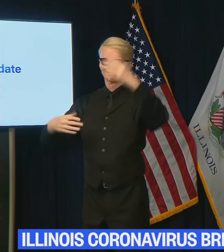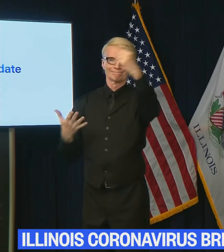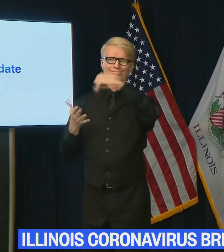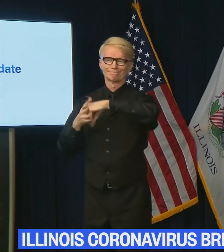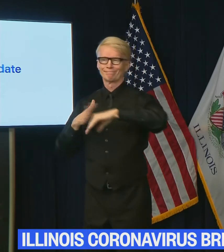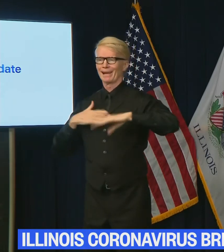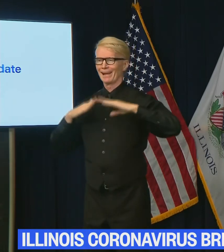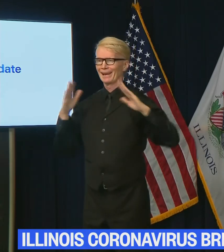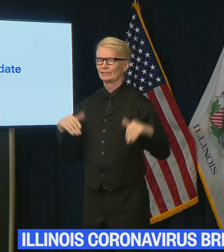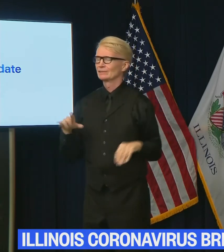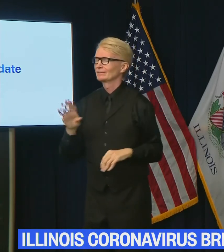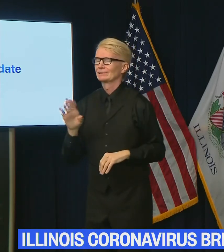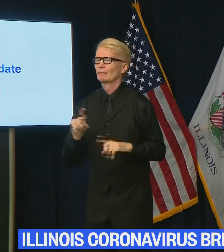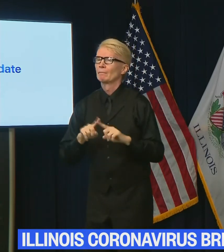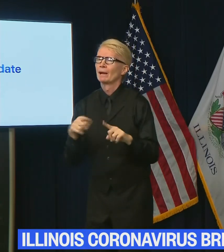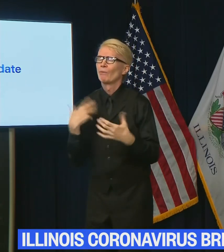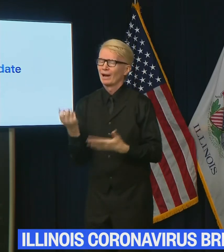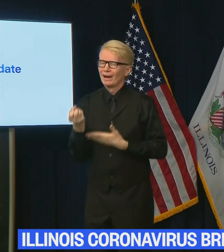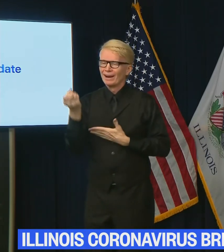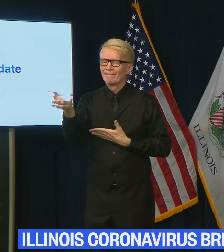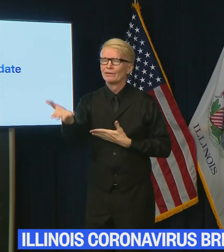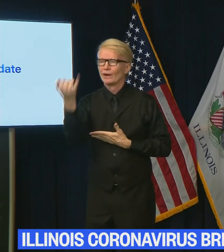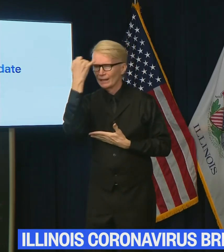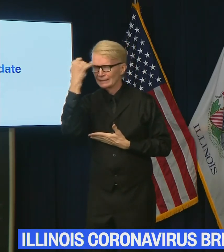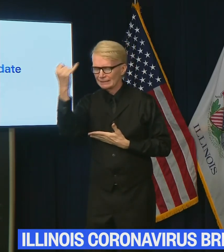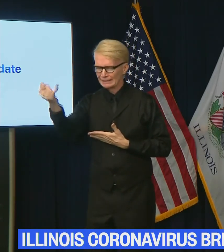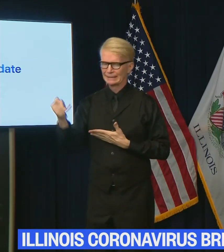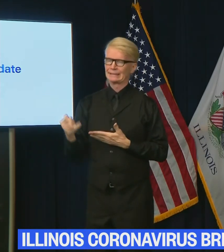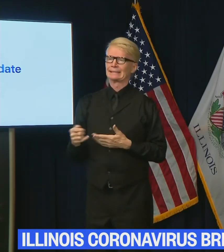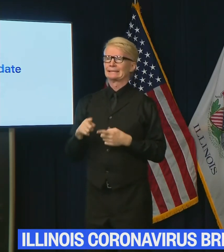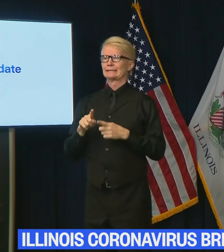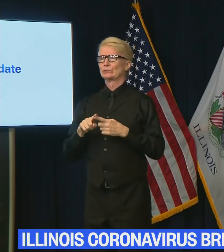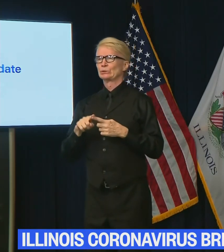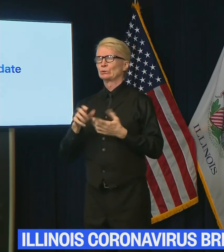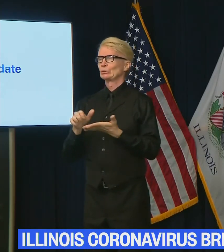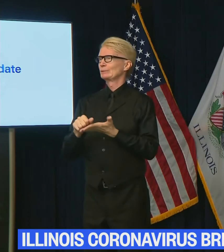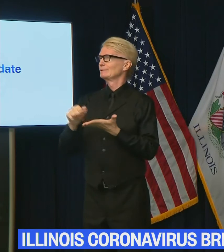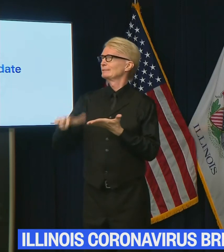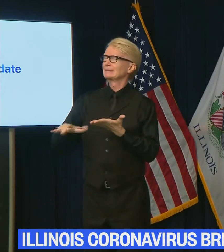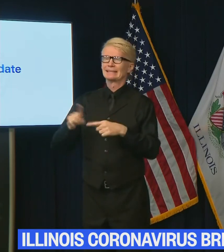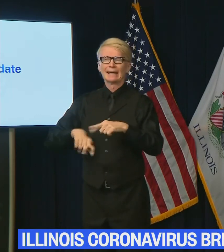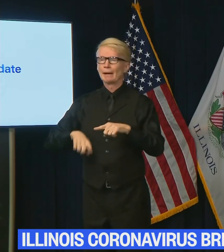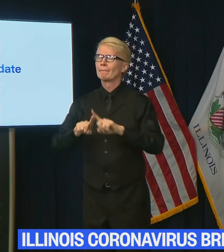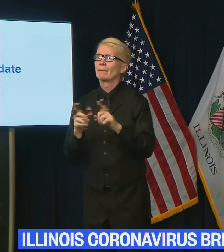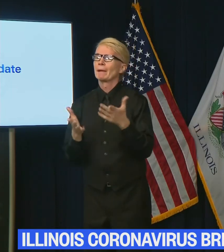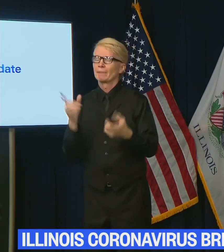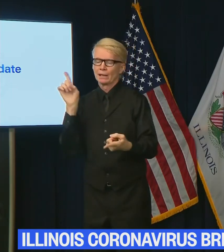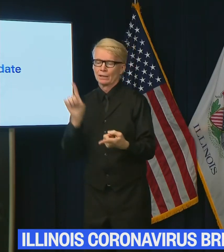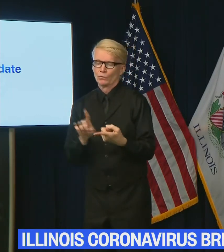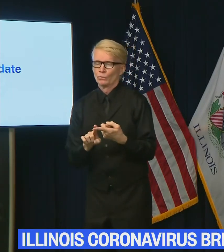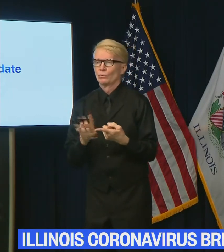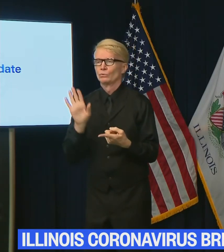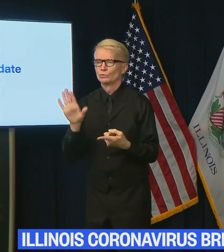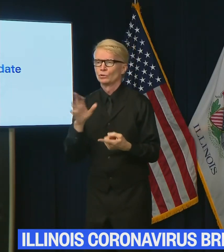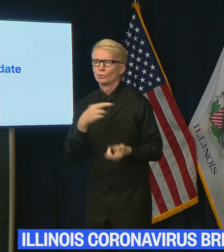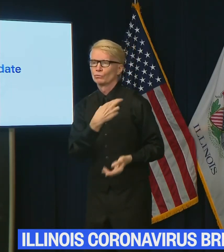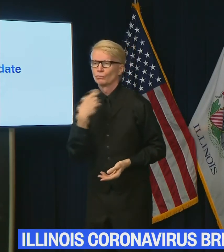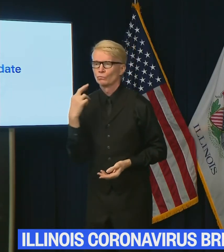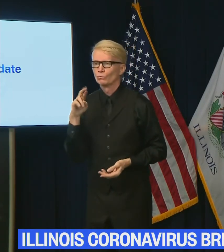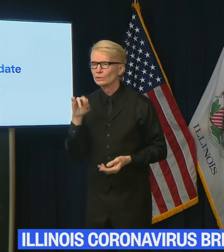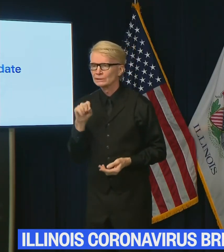to mitigate the risk. It won't erase it, but maybe this can help decrease the risk. And so that would